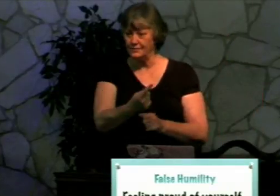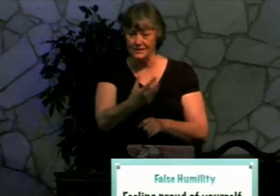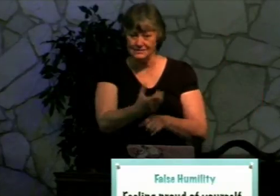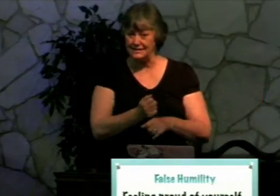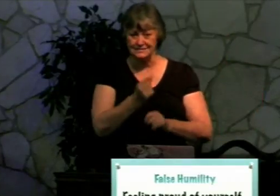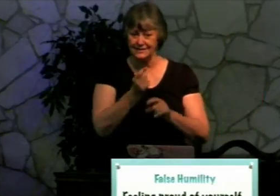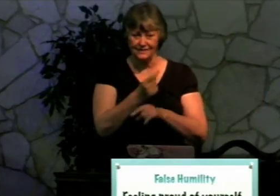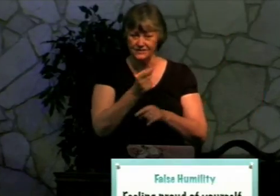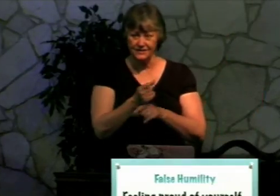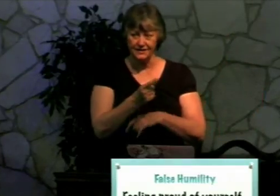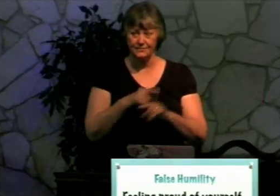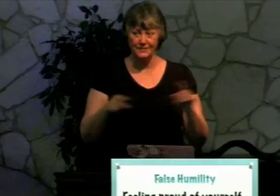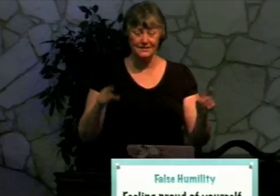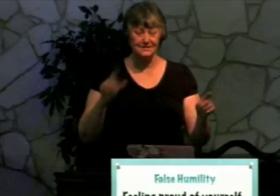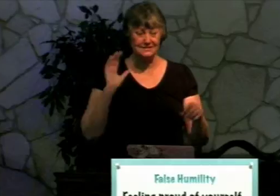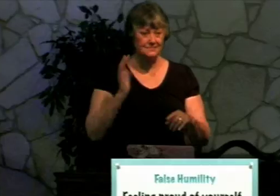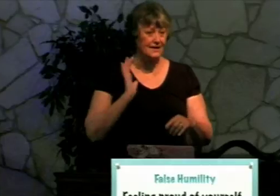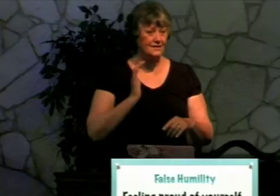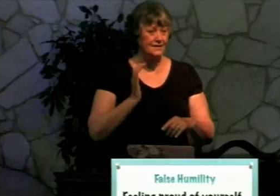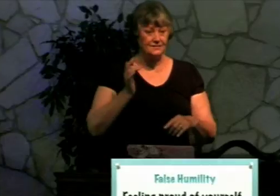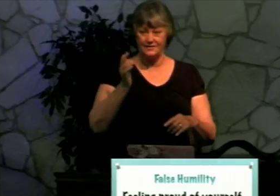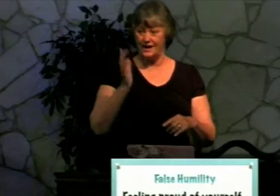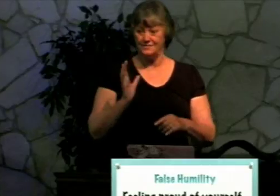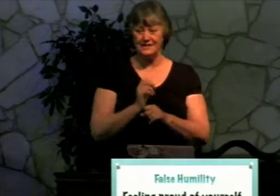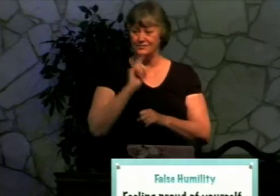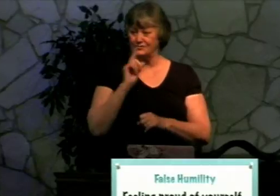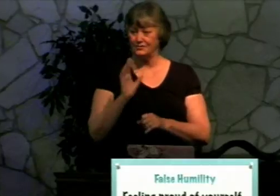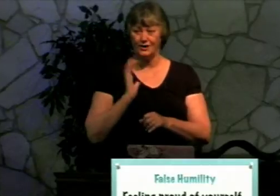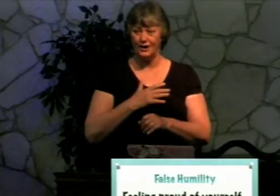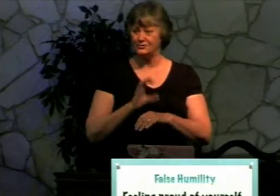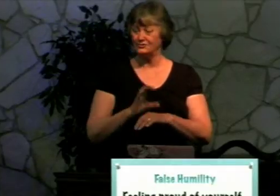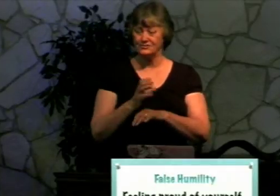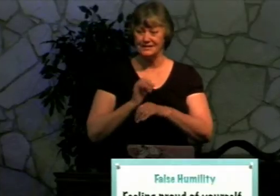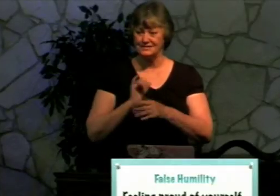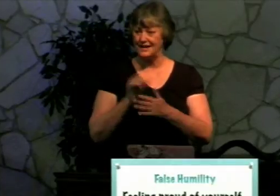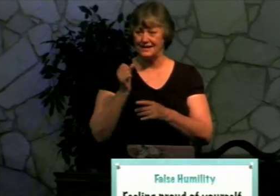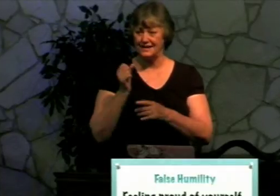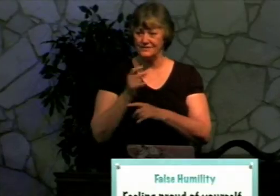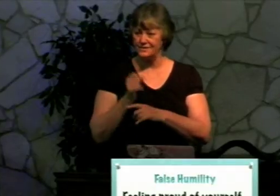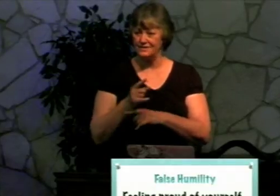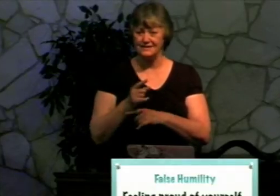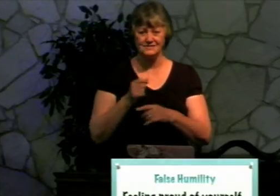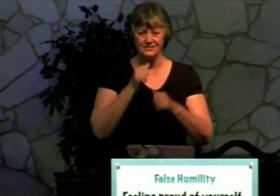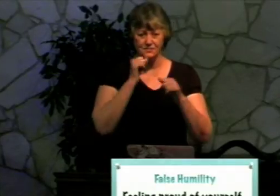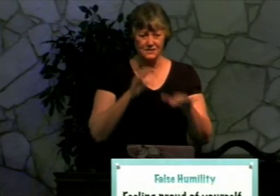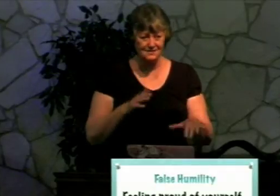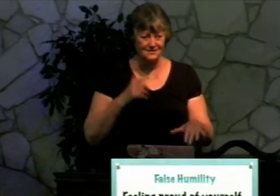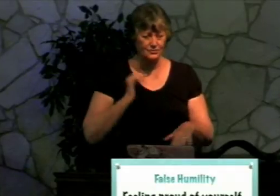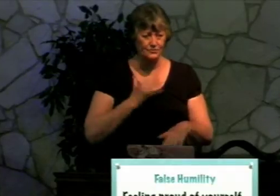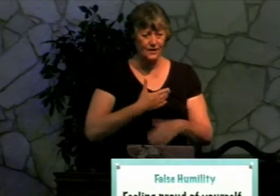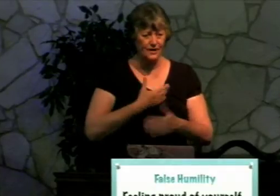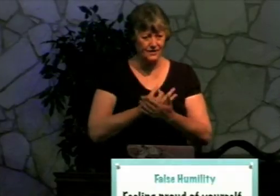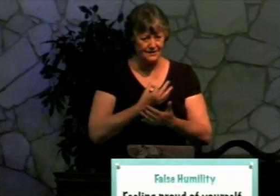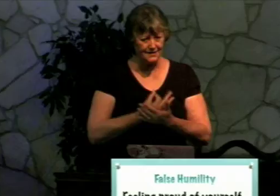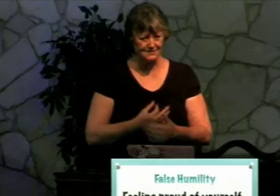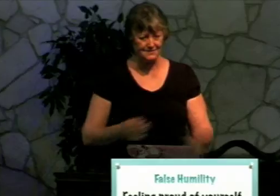everyone gets it every year, but it seems like God makes sure our church gets that every year, and it's such a blessing to our finances.